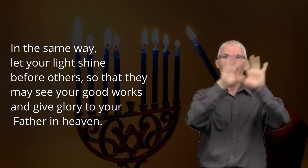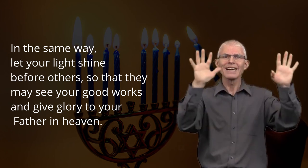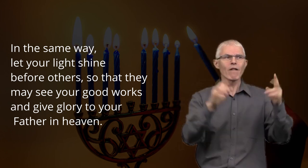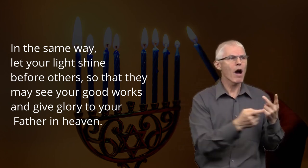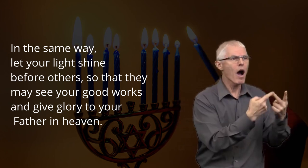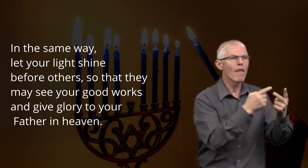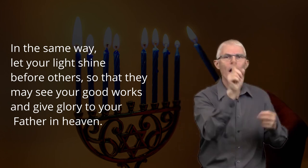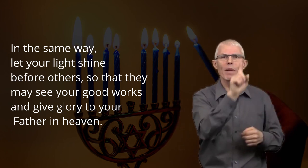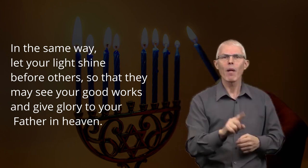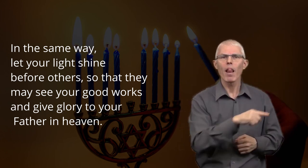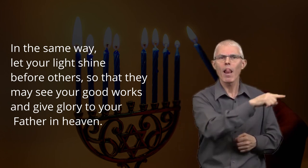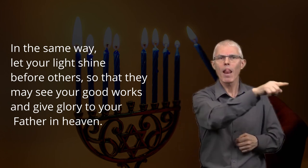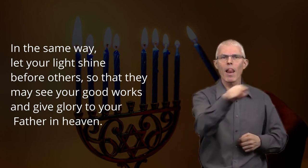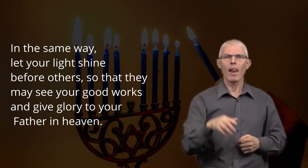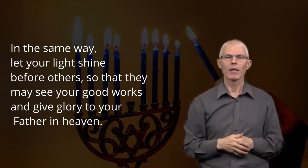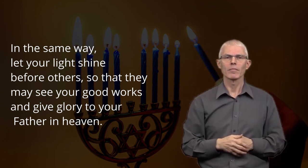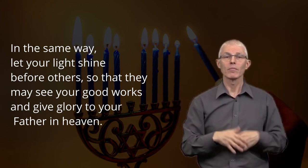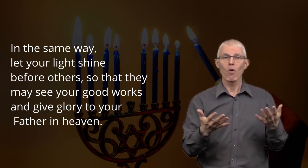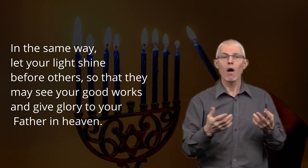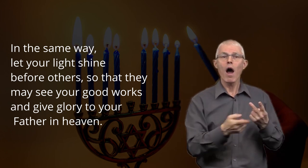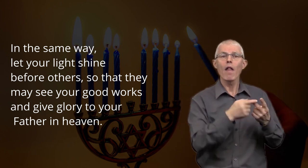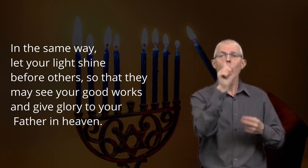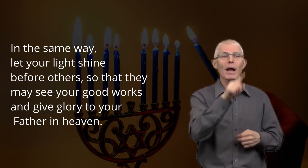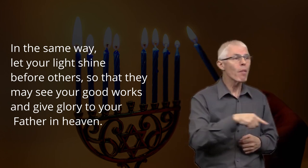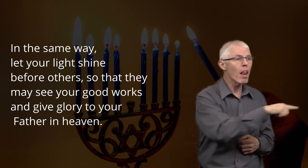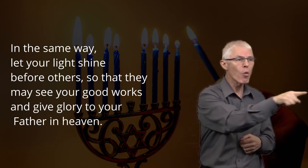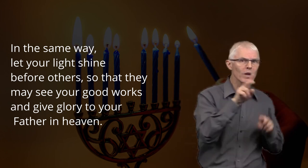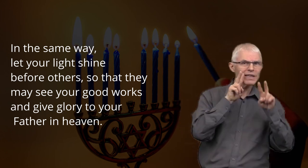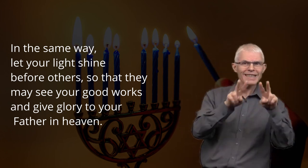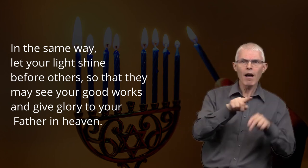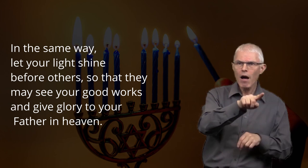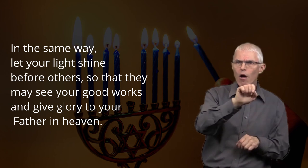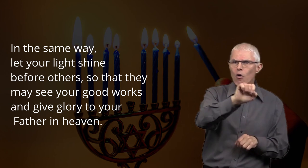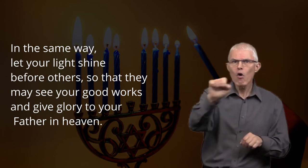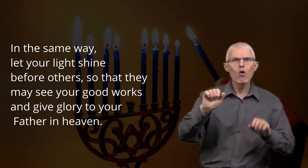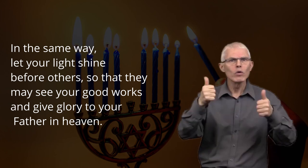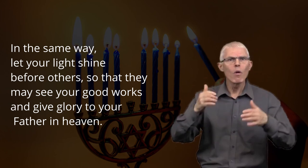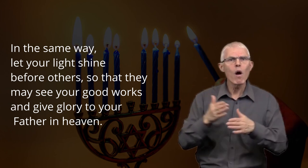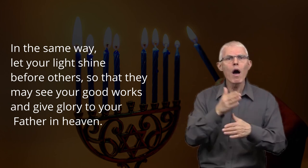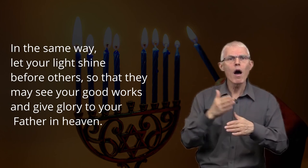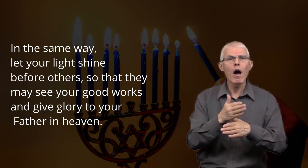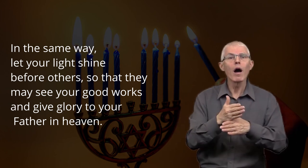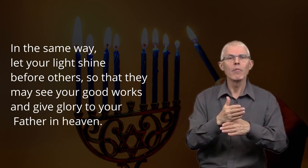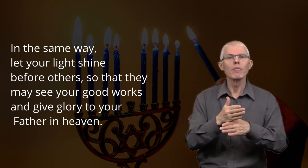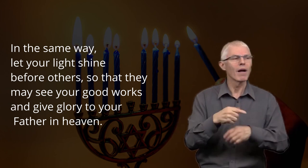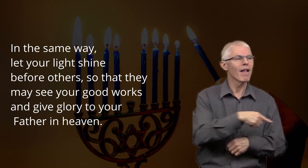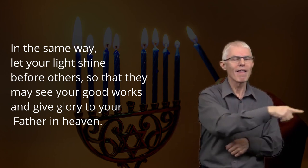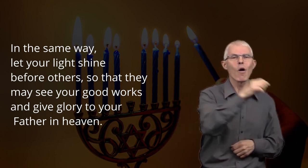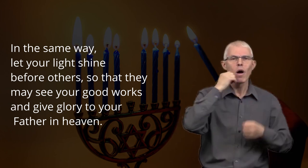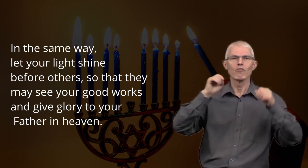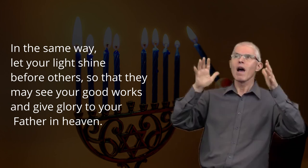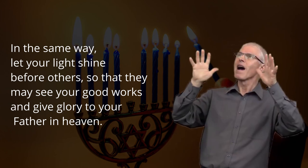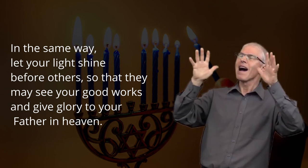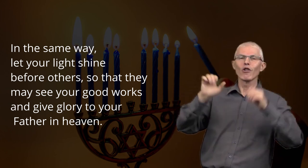In the same way, let your light shine before others, so they may see your good